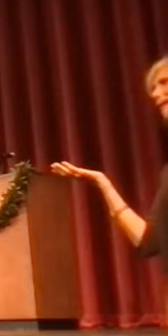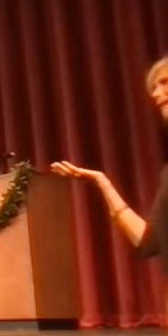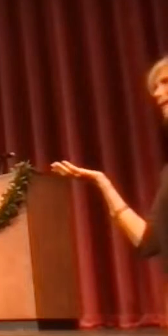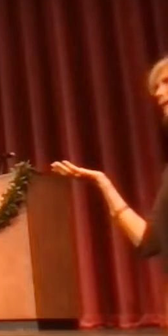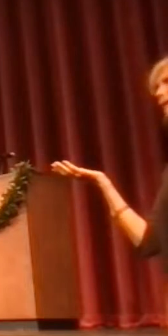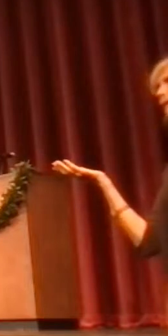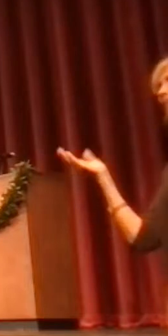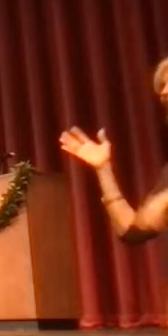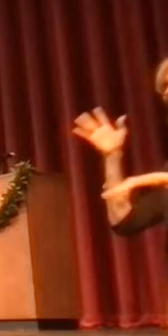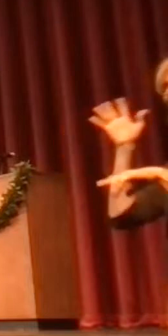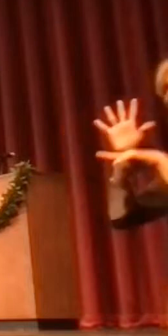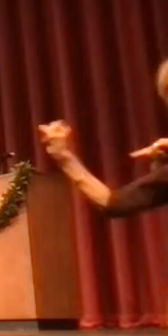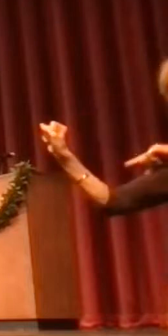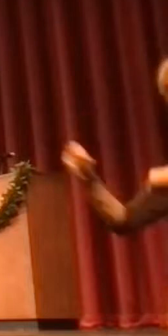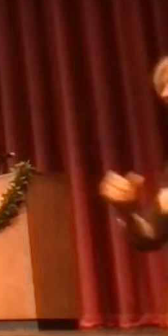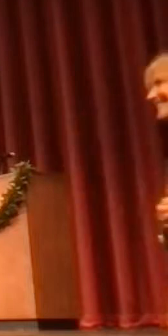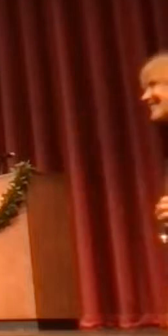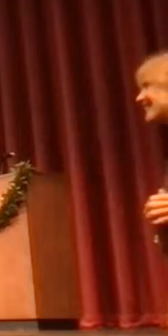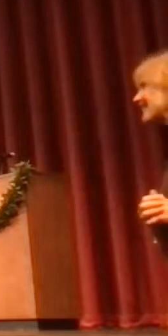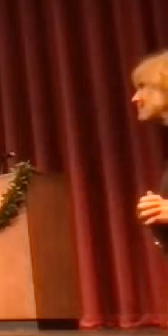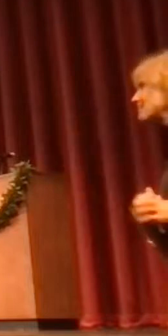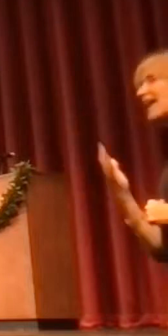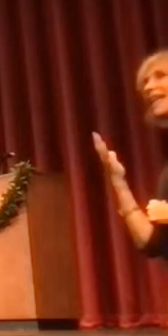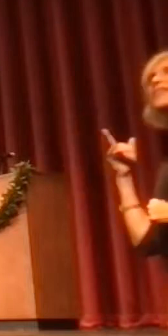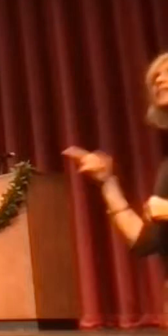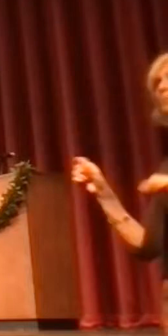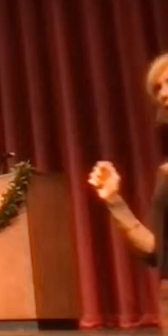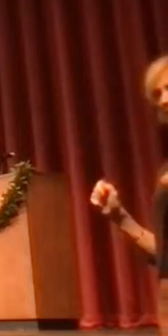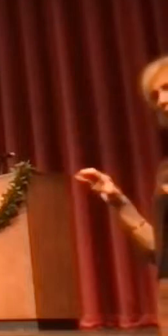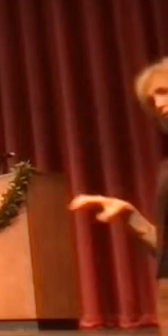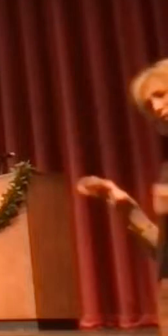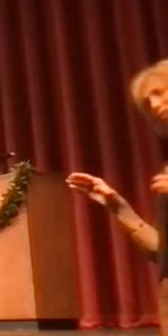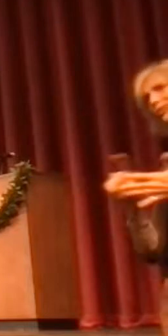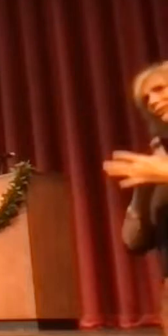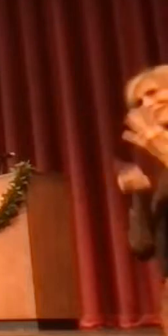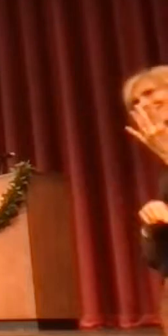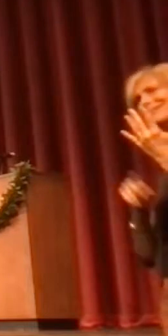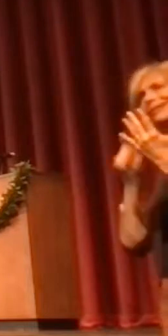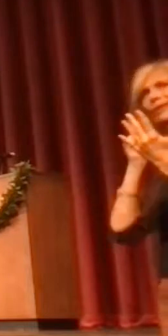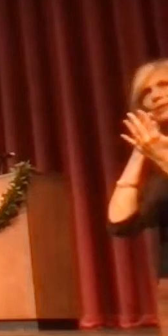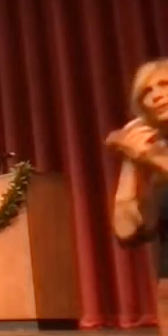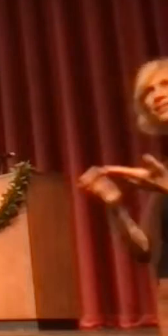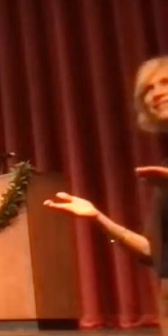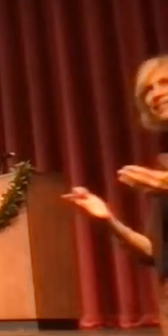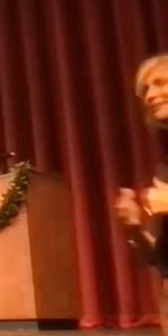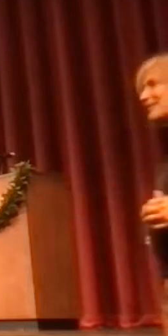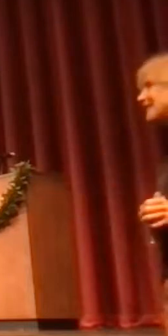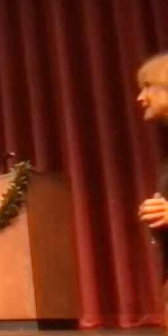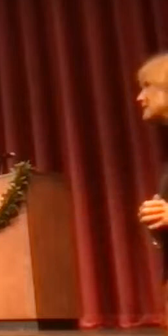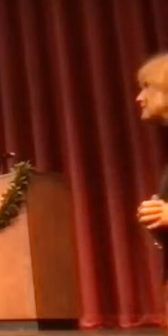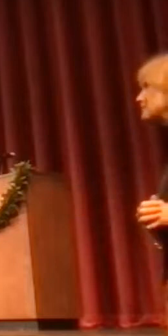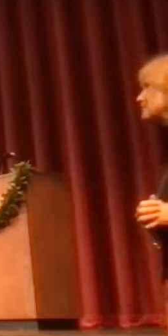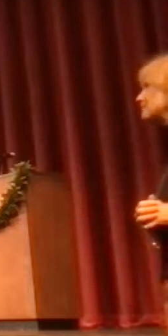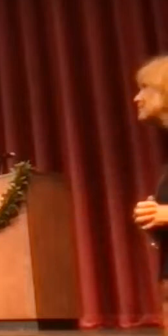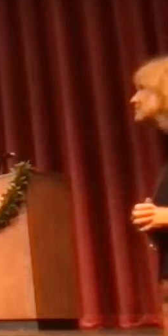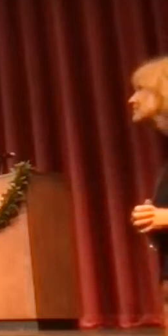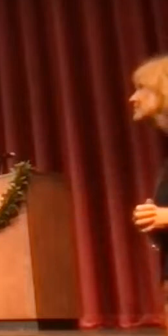So amazing, yeah. That's why he's able to do all the cool stuff he does now, I think.